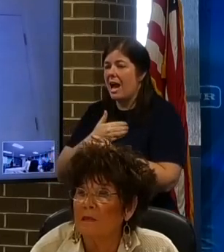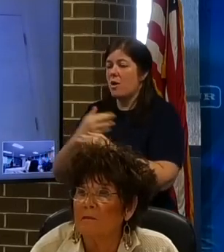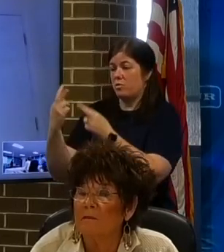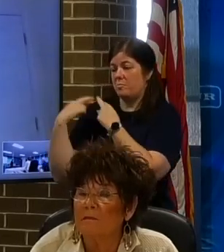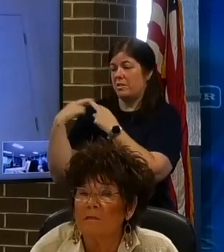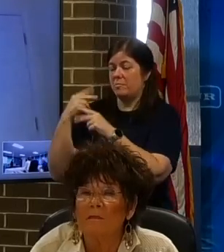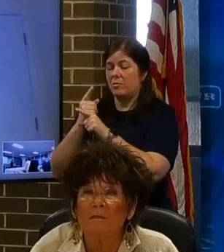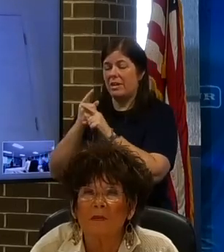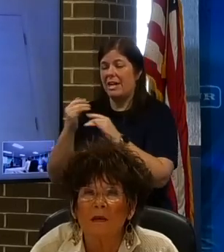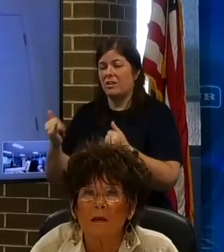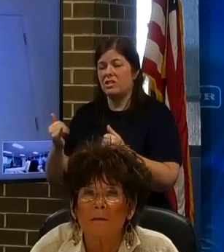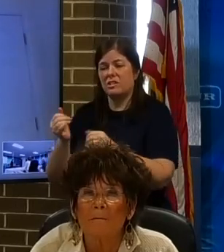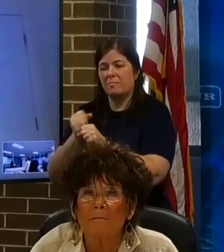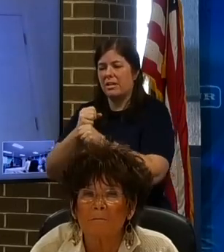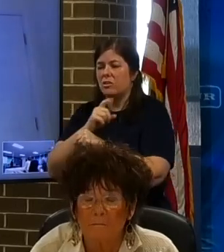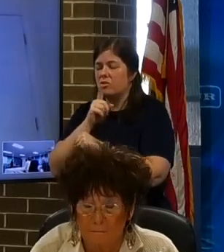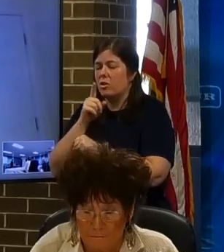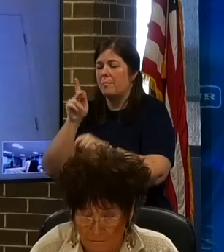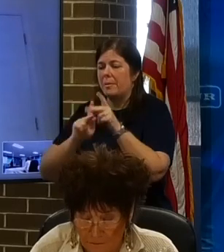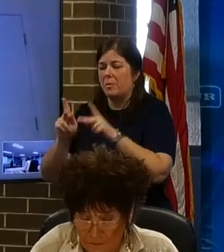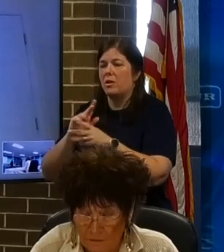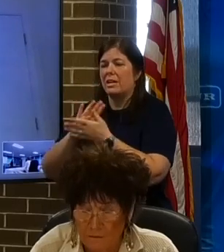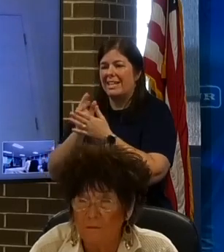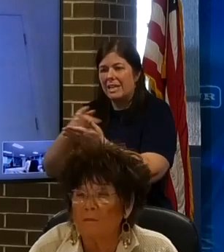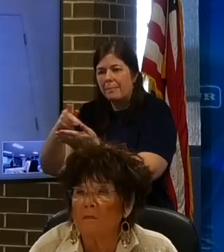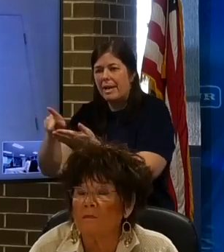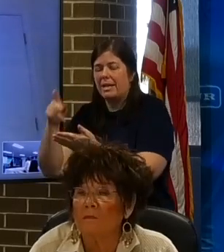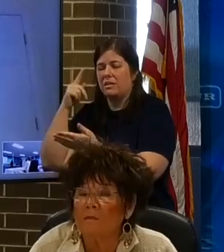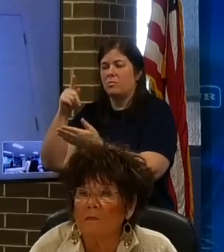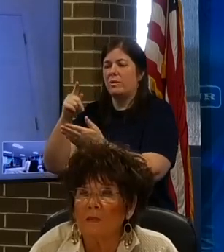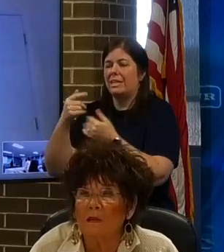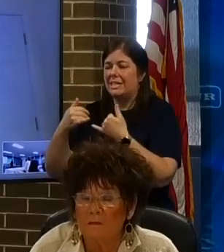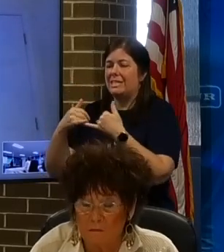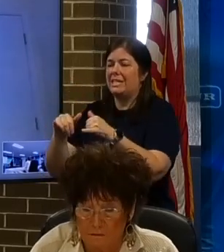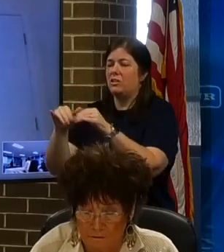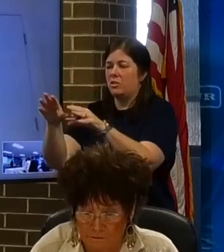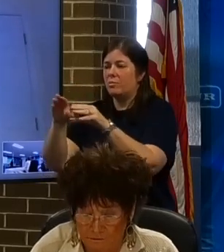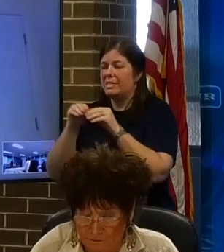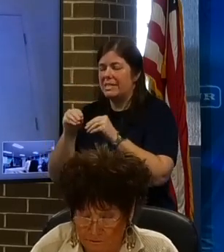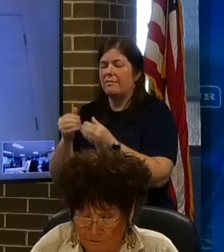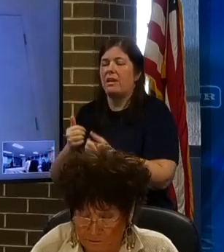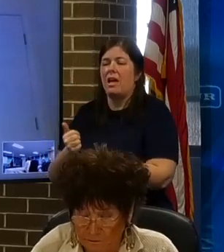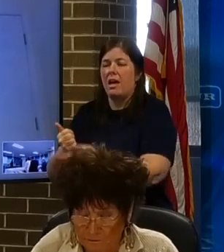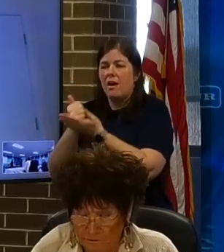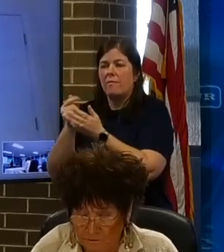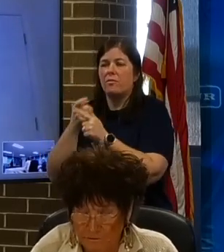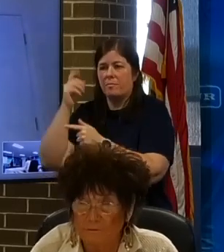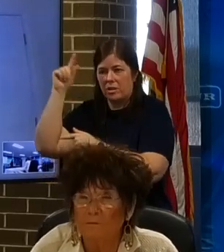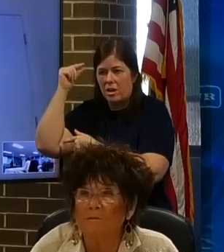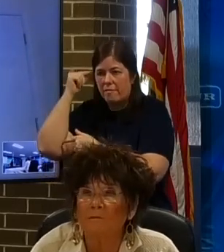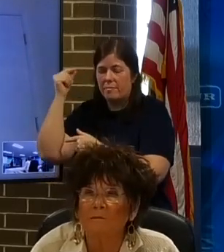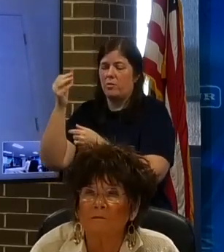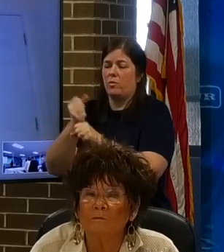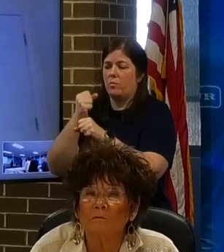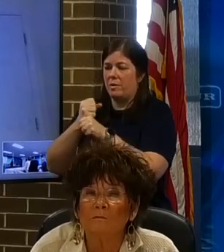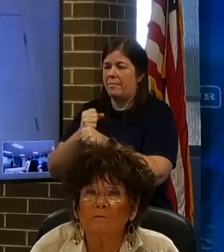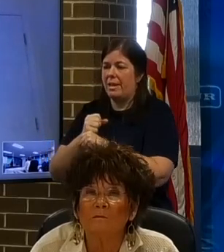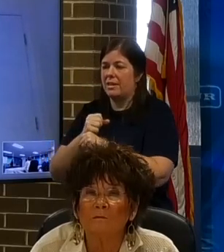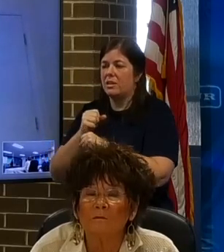we get folks paid. As we continue to get guidance from the federal government, which again has been slow, we want to make sure we